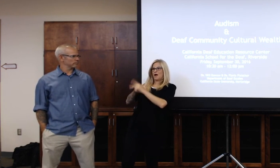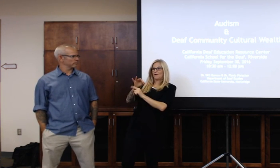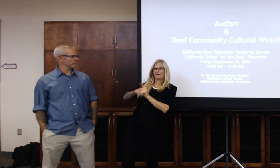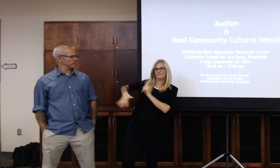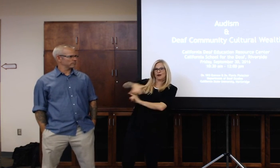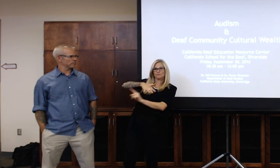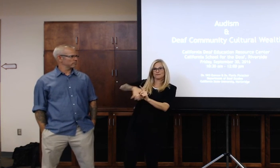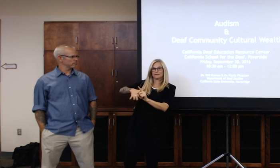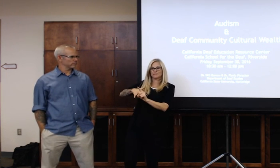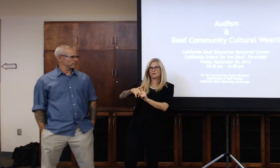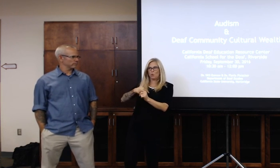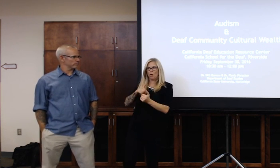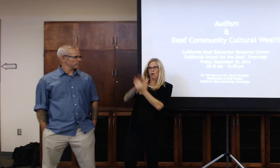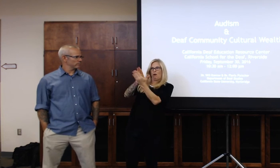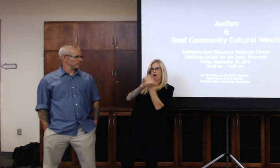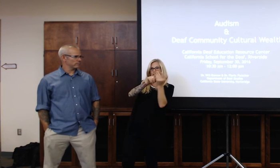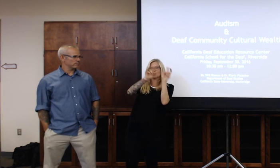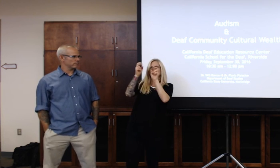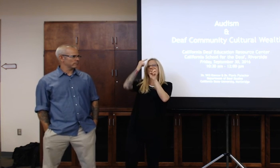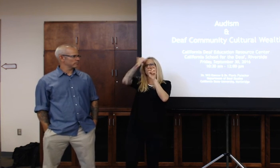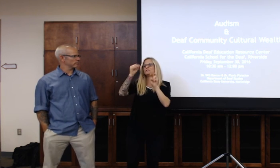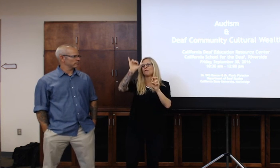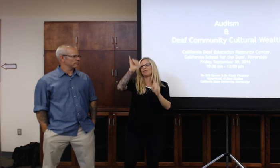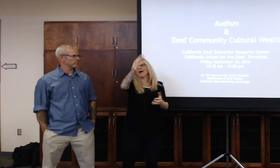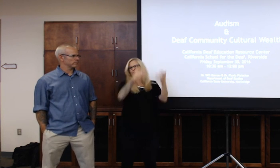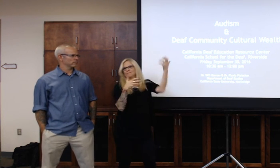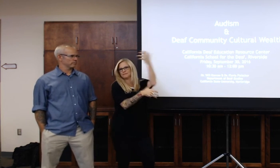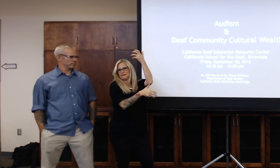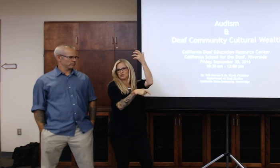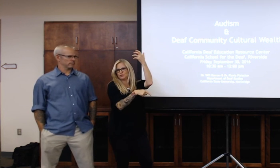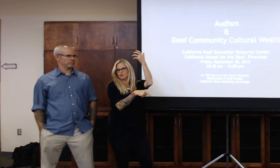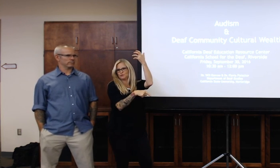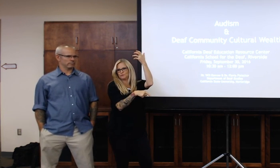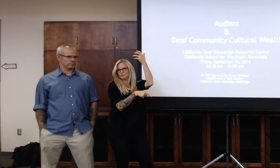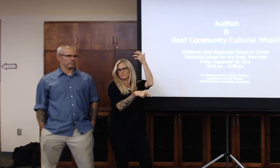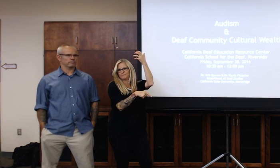working in this particular field. These are things that we face because of that mismatch.